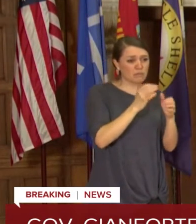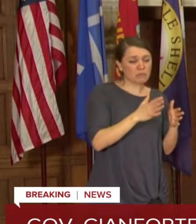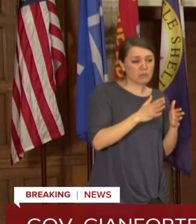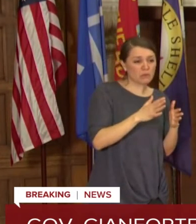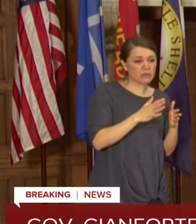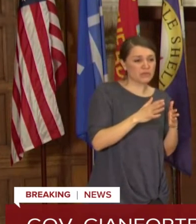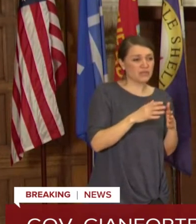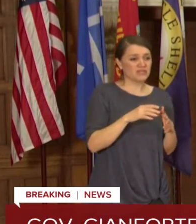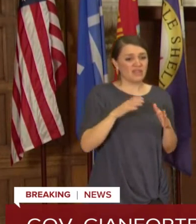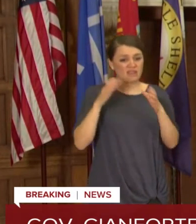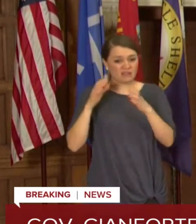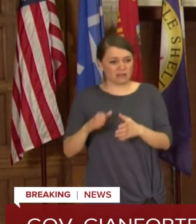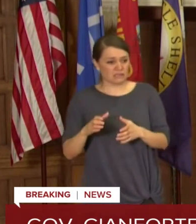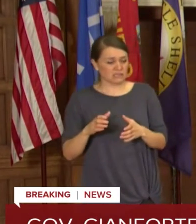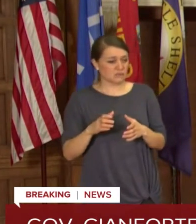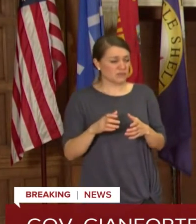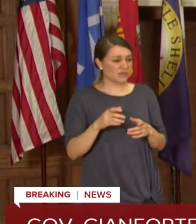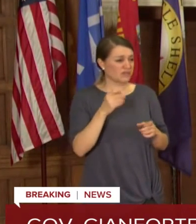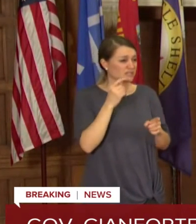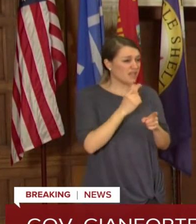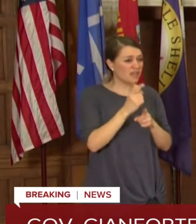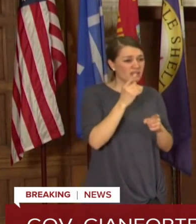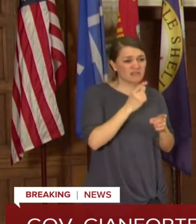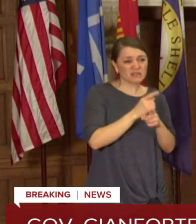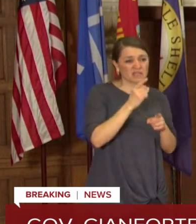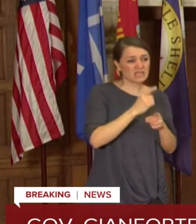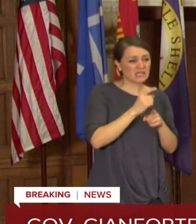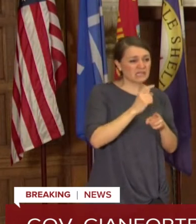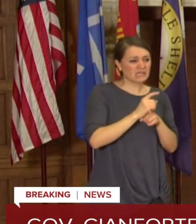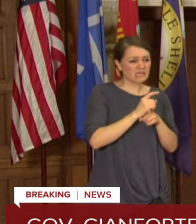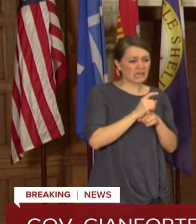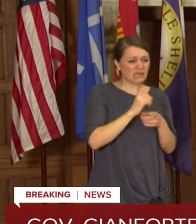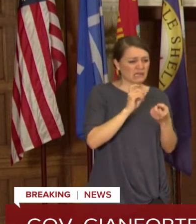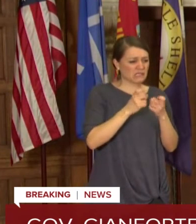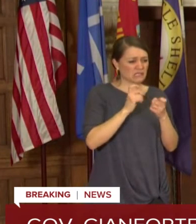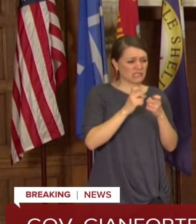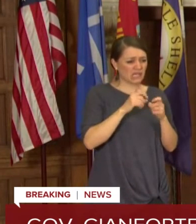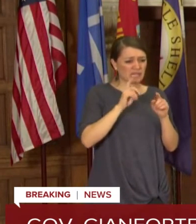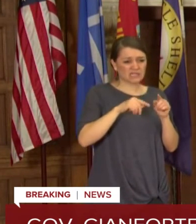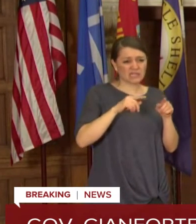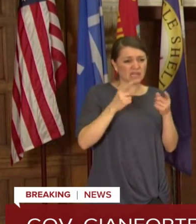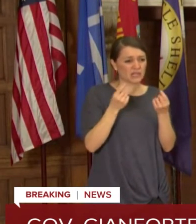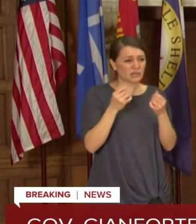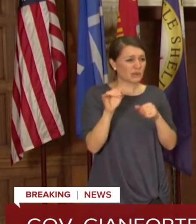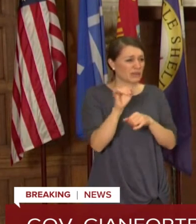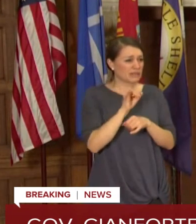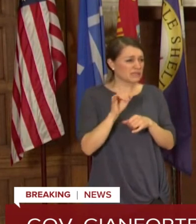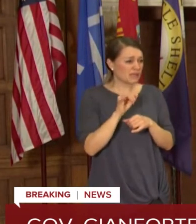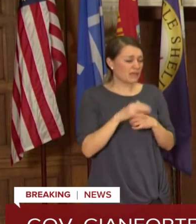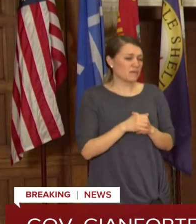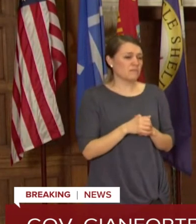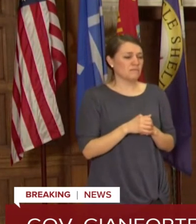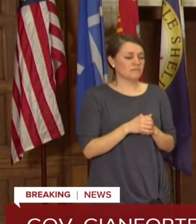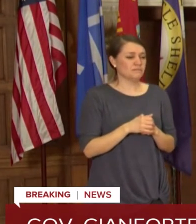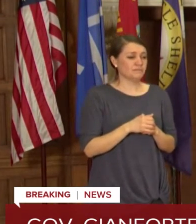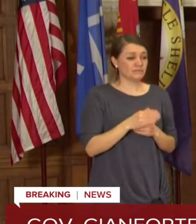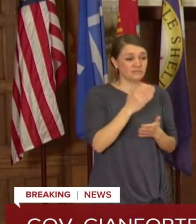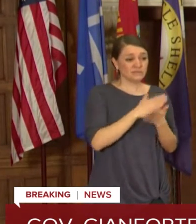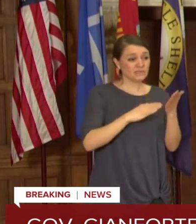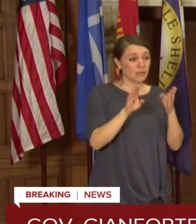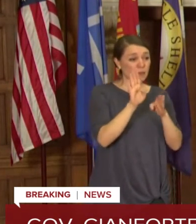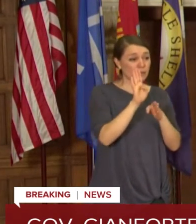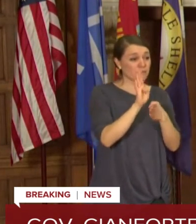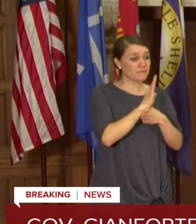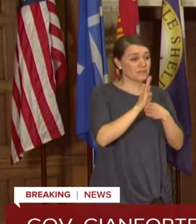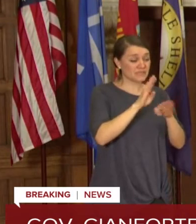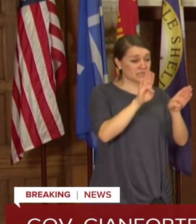their daily routines and their habits. Some of those businesses will not reopen, and there are probably some